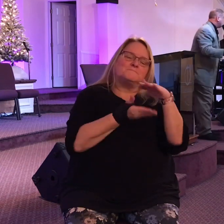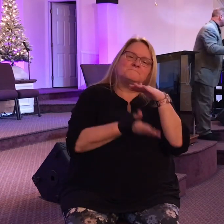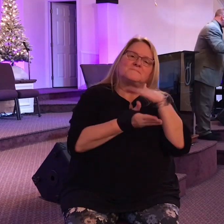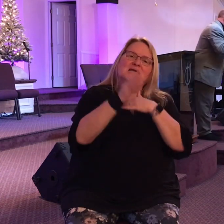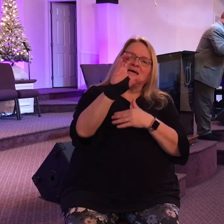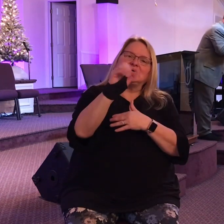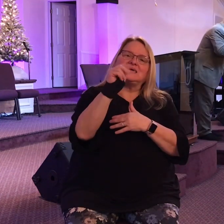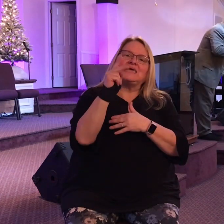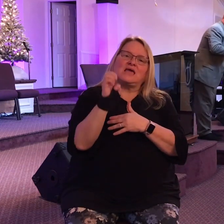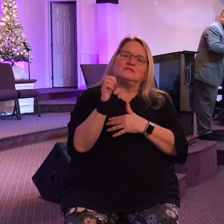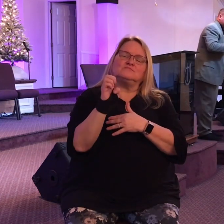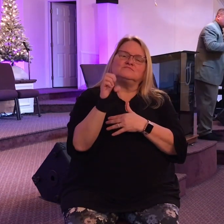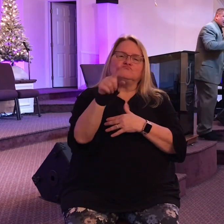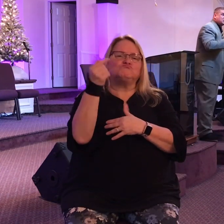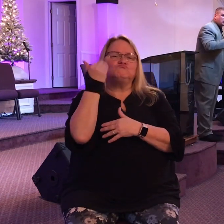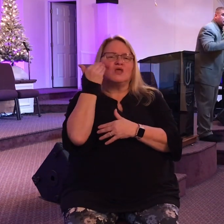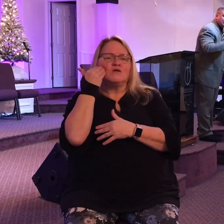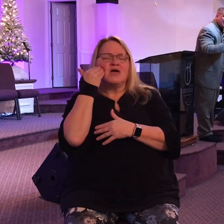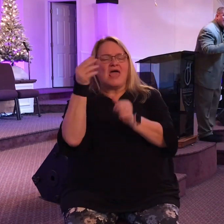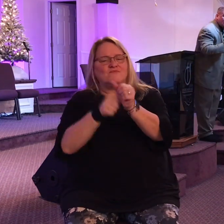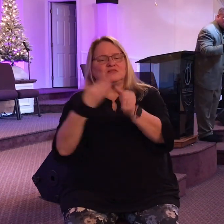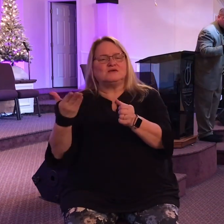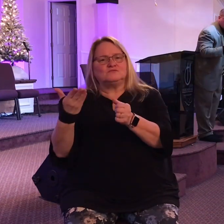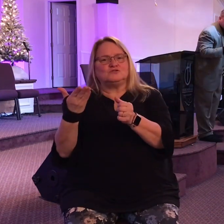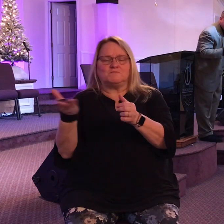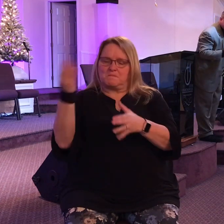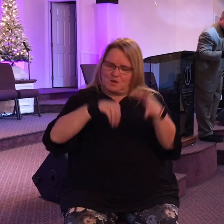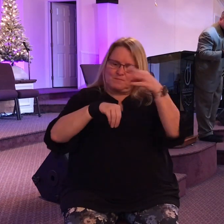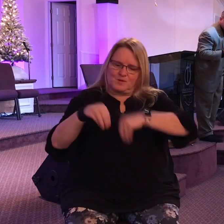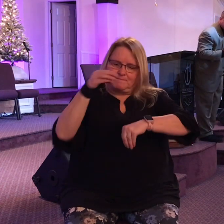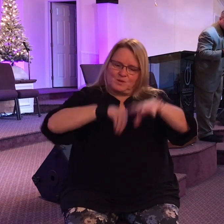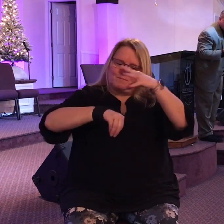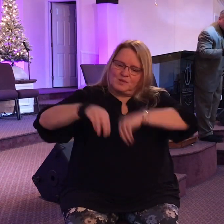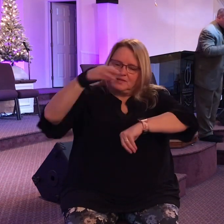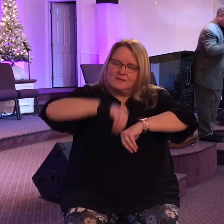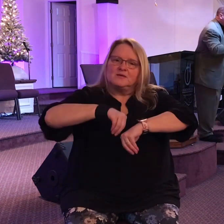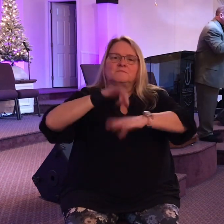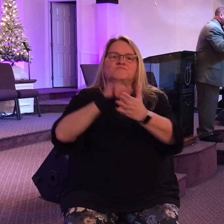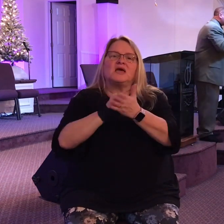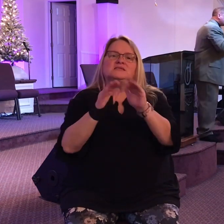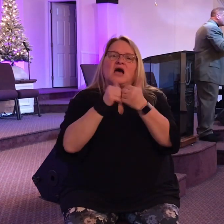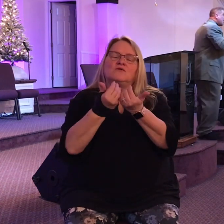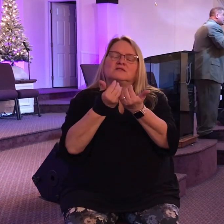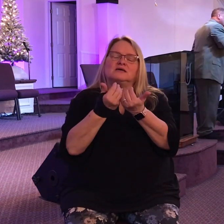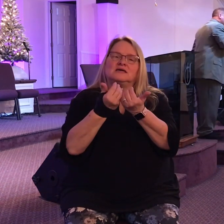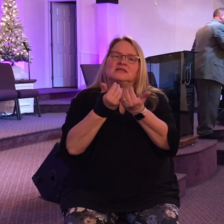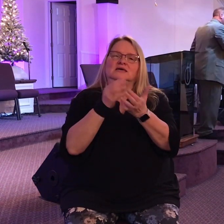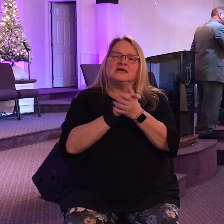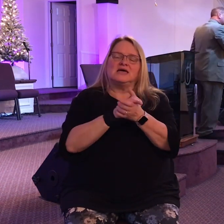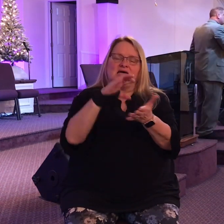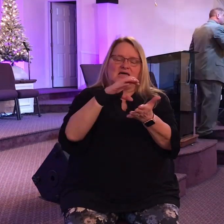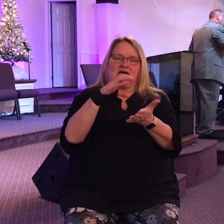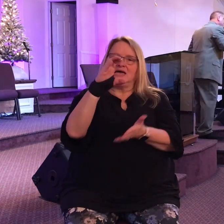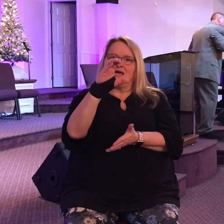whatever ingredients you put in the cake is ultimately how the cake's going to taste. Come on. Go ahead. If you baking a cake